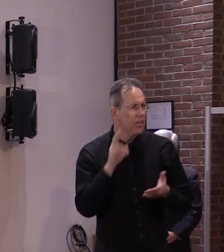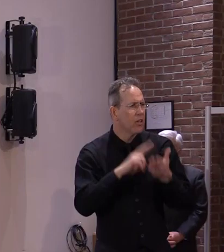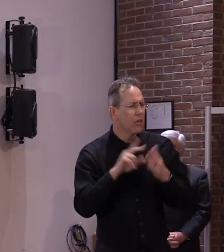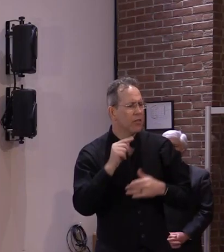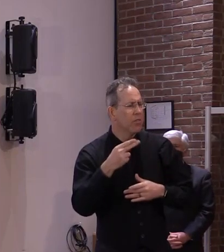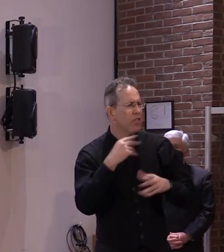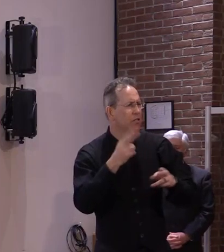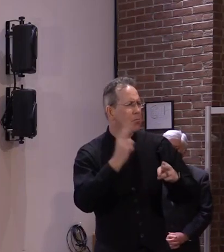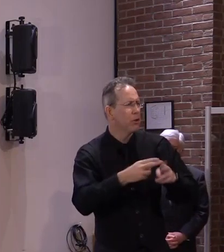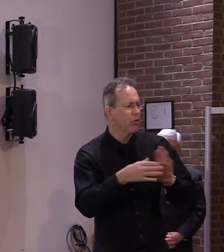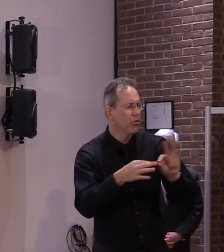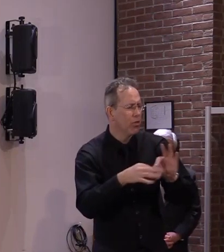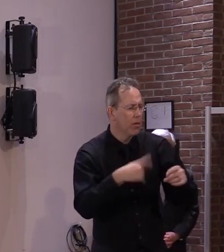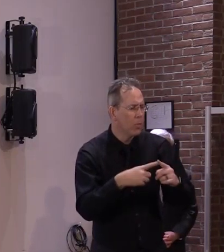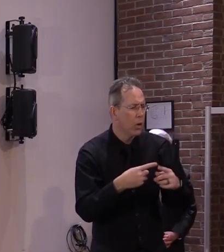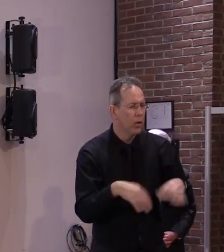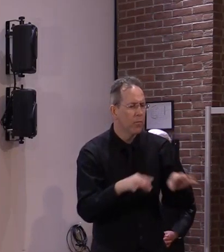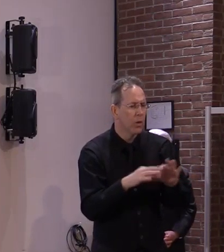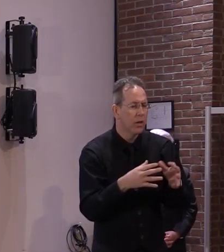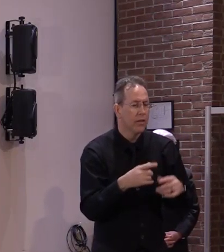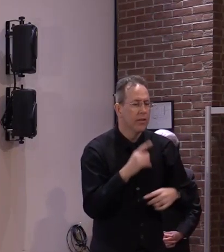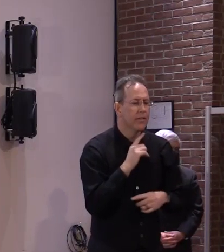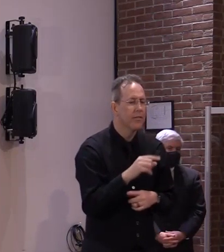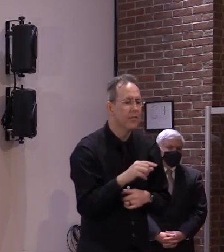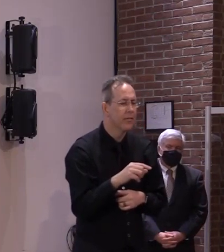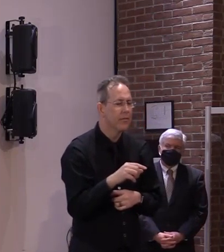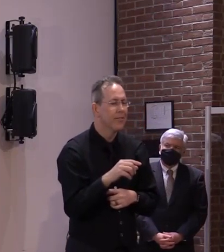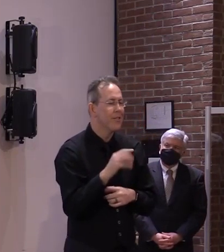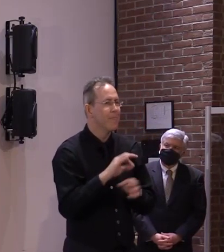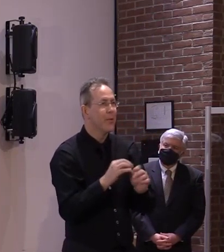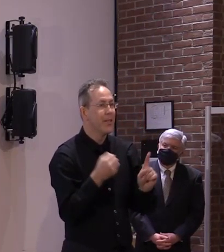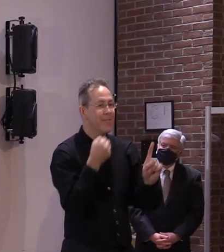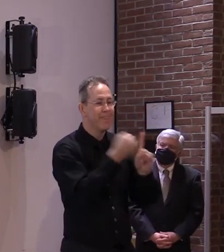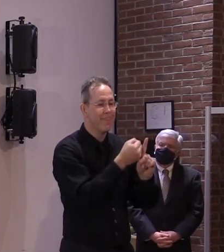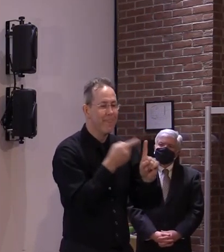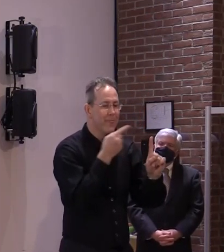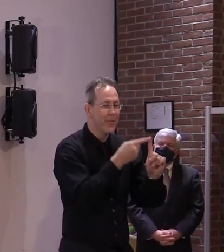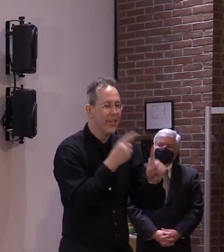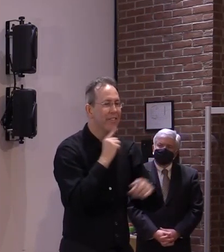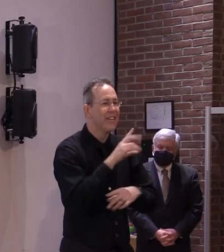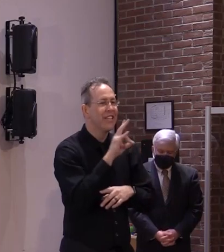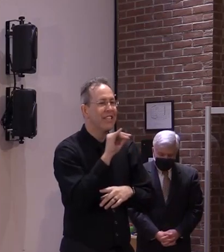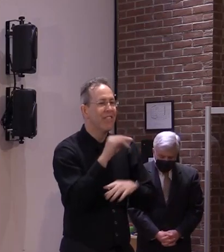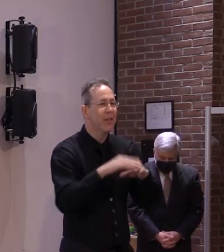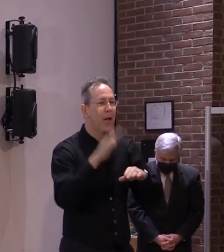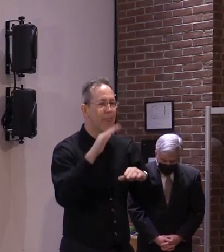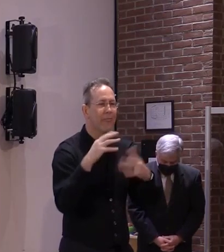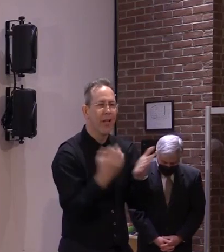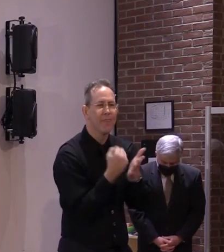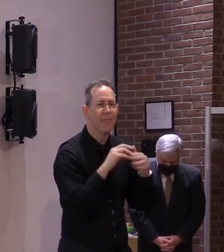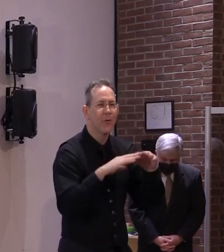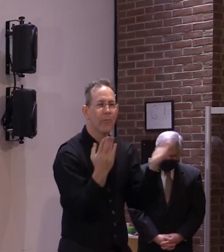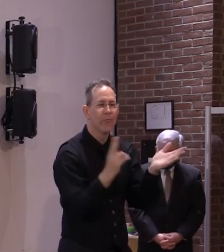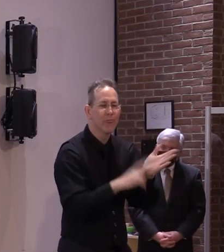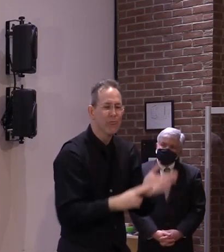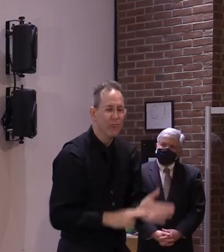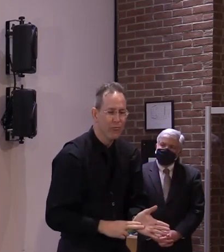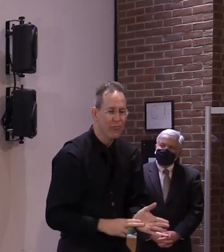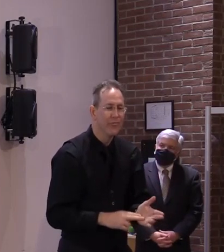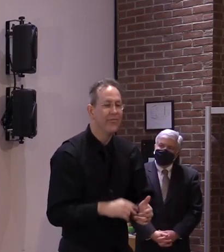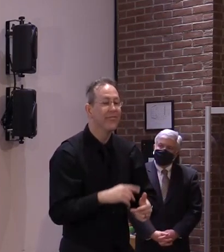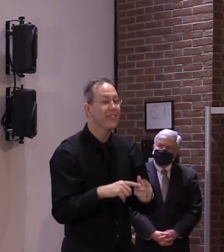phase three, those 70 and over. And as a reminder, anyone in phase two, the 75 and older population, if